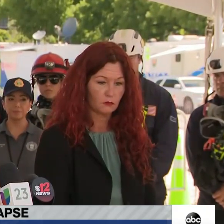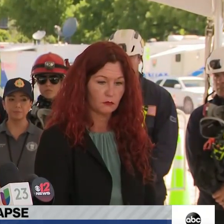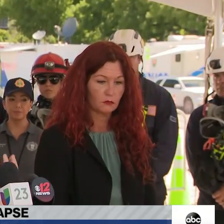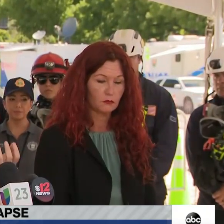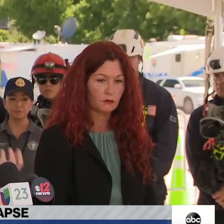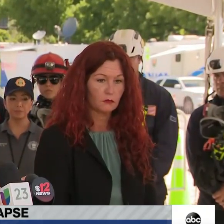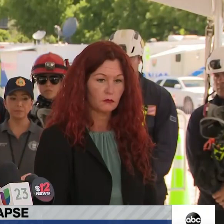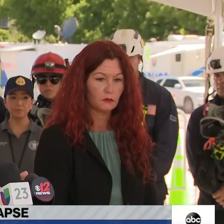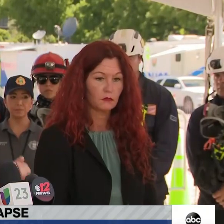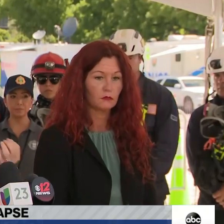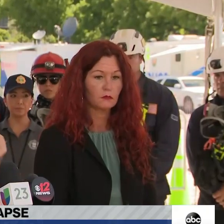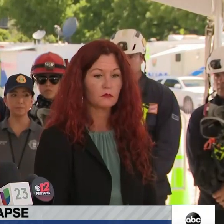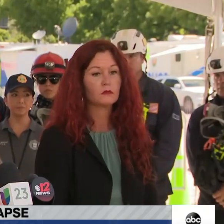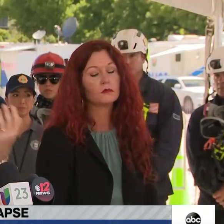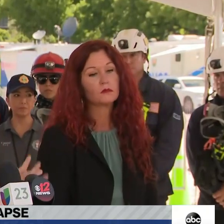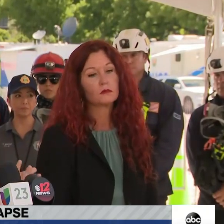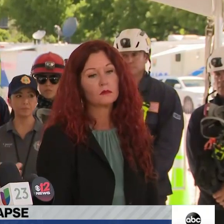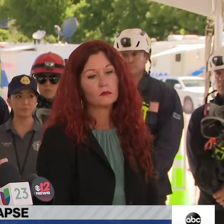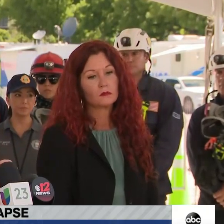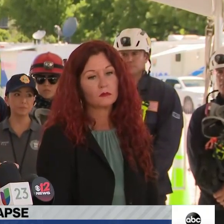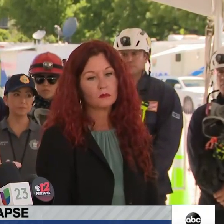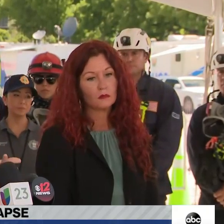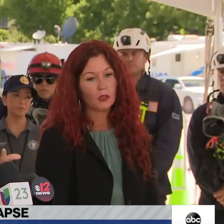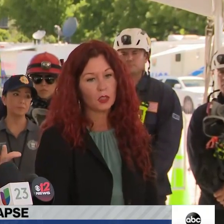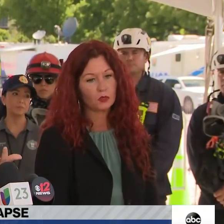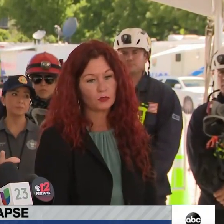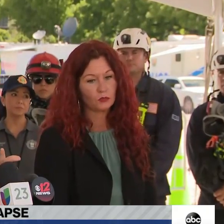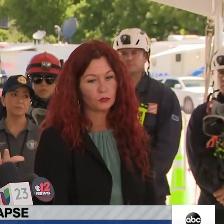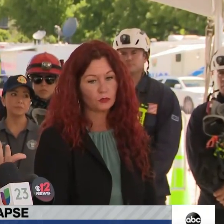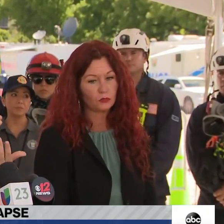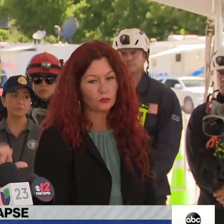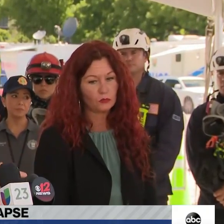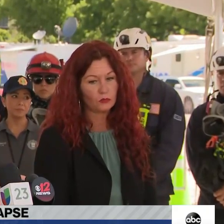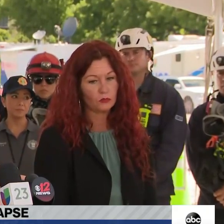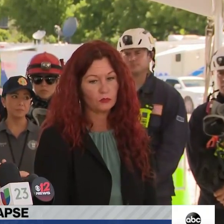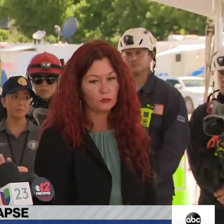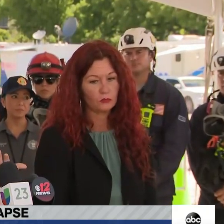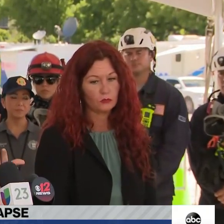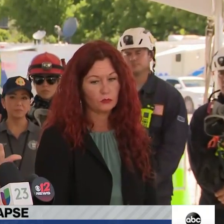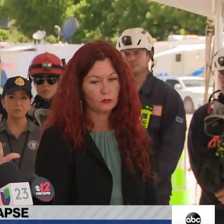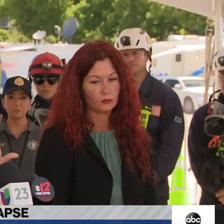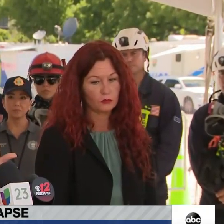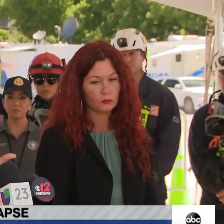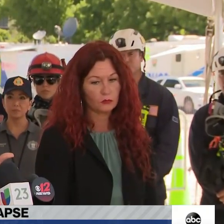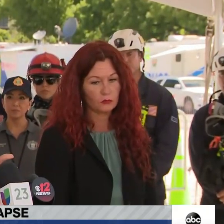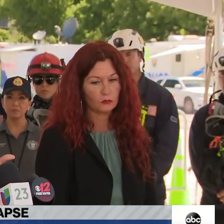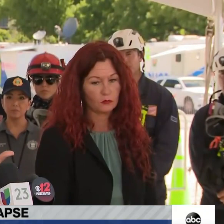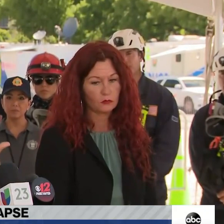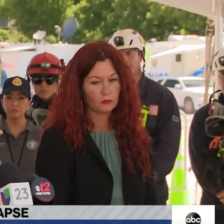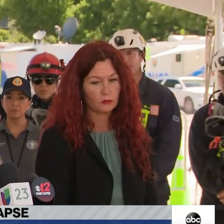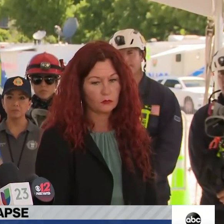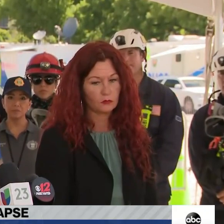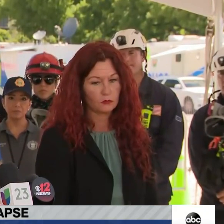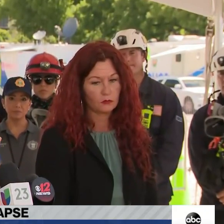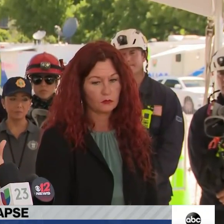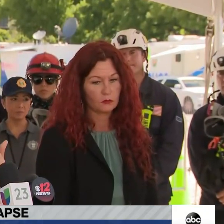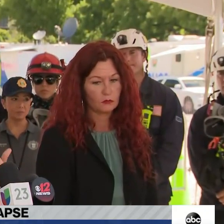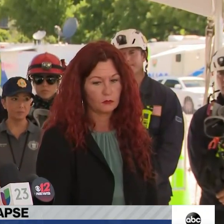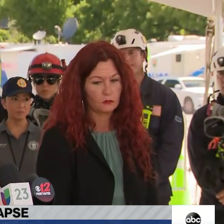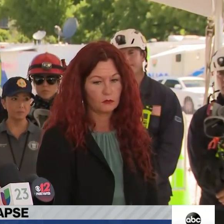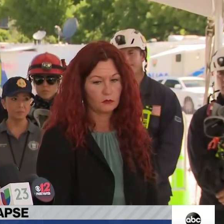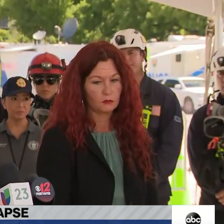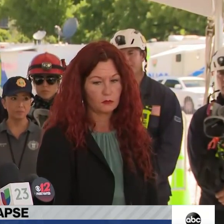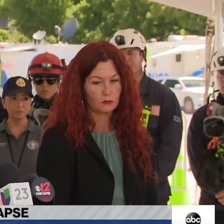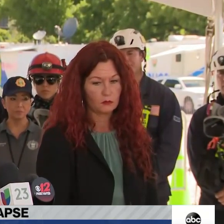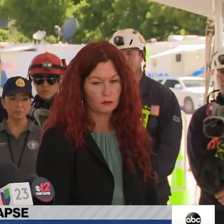condiciones de tormenta tropical, ya como acabo de indicar, tan temprano como el lunes por la tarde y continuando durante el día del